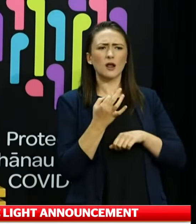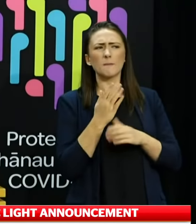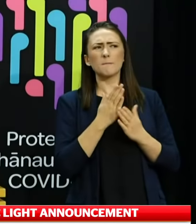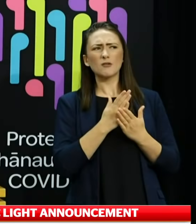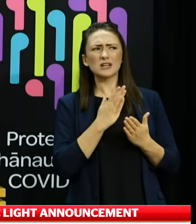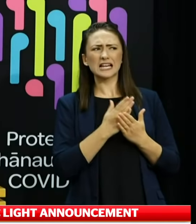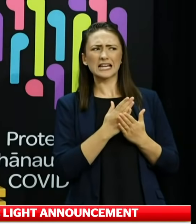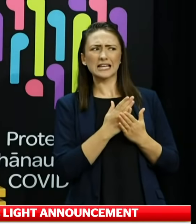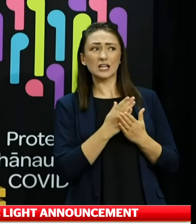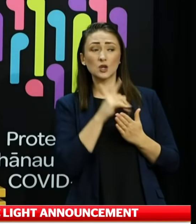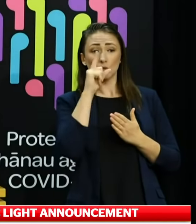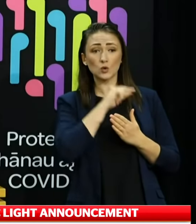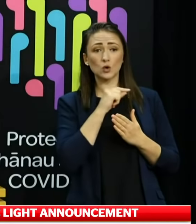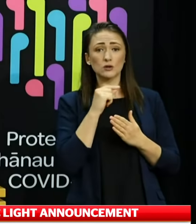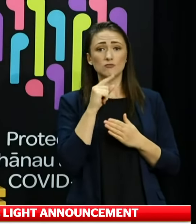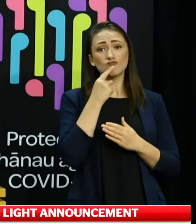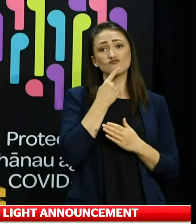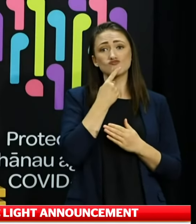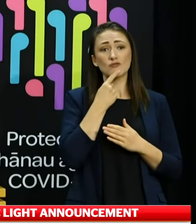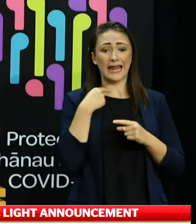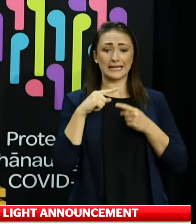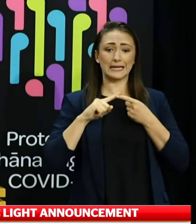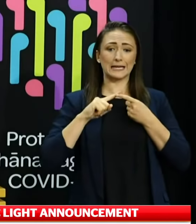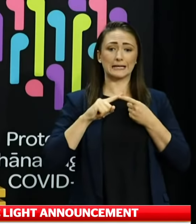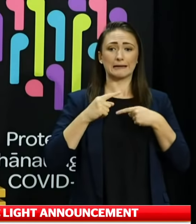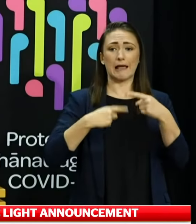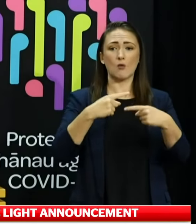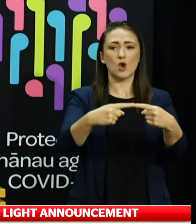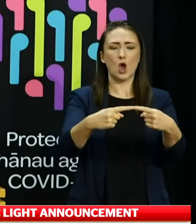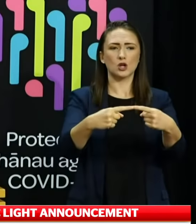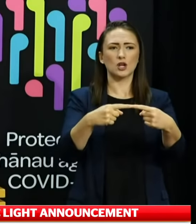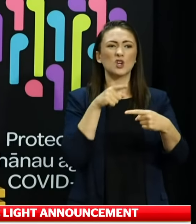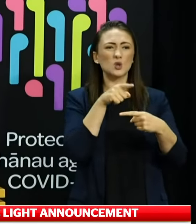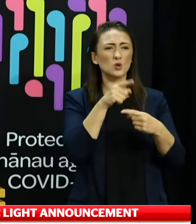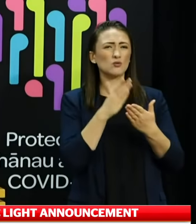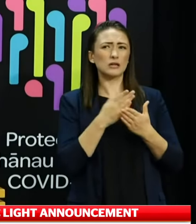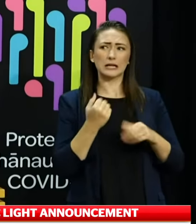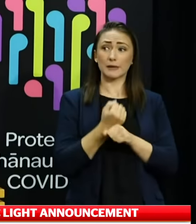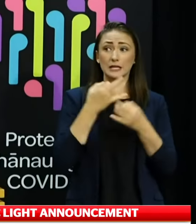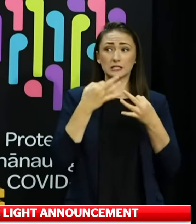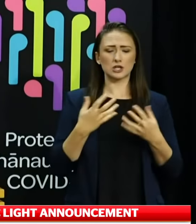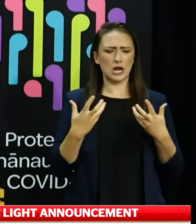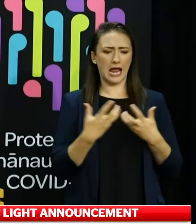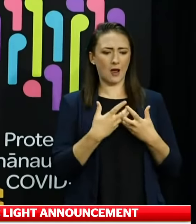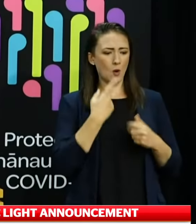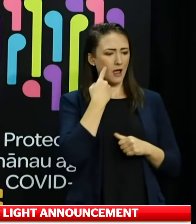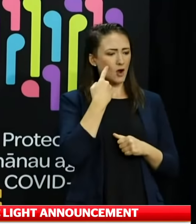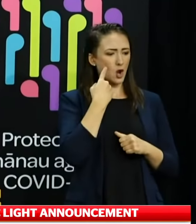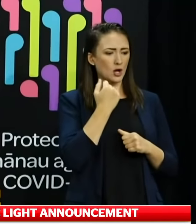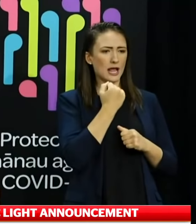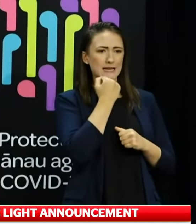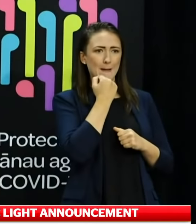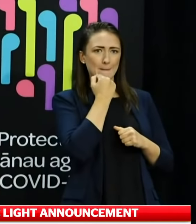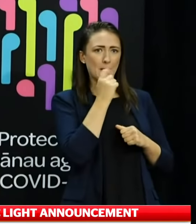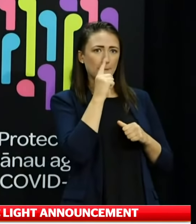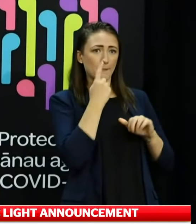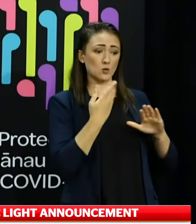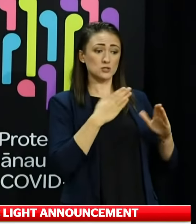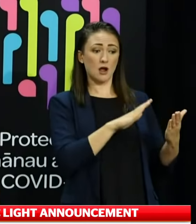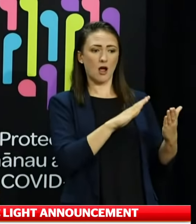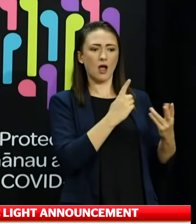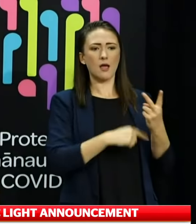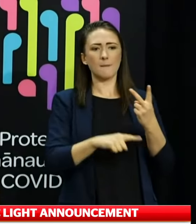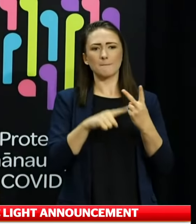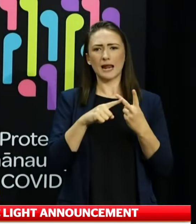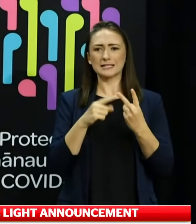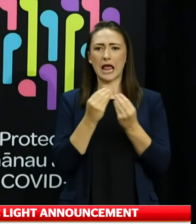there's a decision that you're making here. You're weighing up cases and deaths and hospitalizations and long COVID, and you're weighing up something else as well. So I'm just wondering,